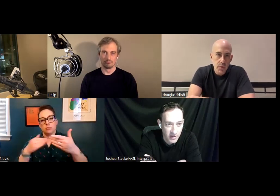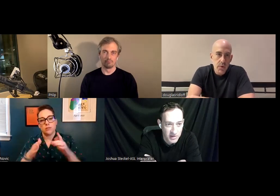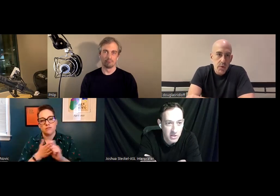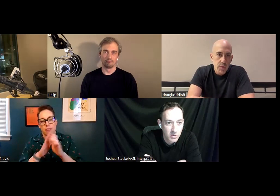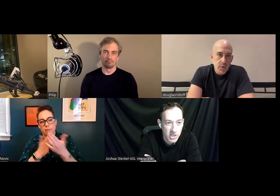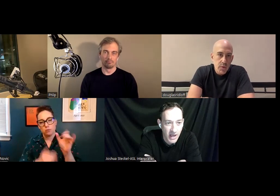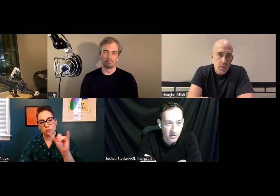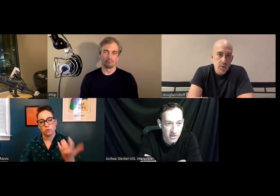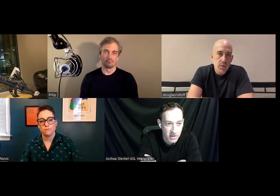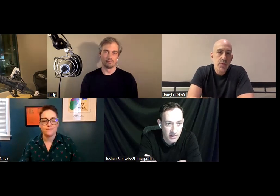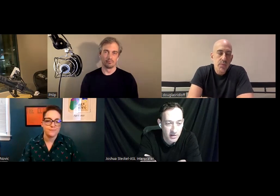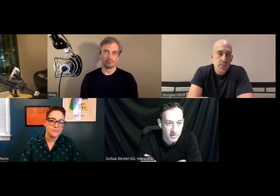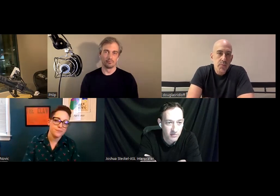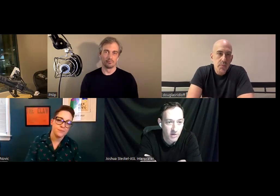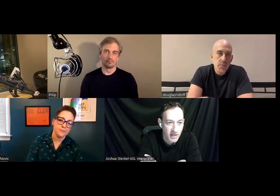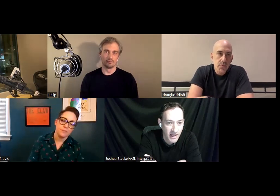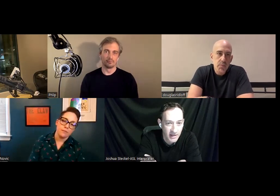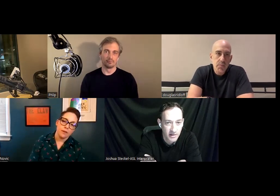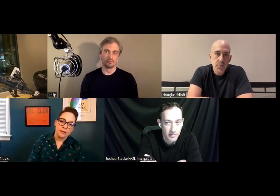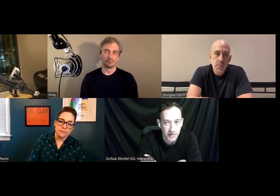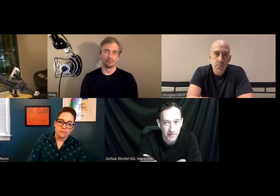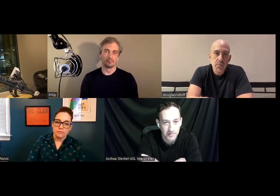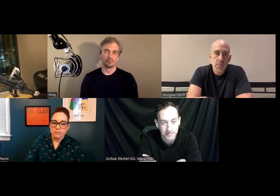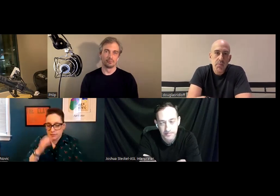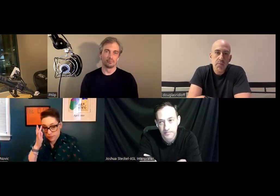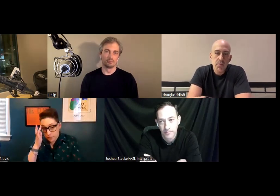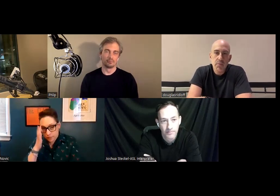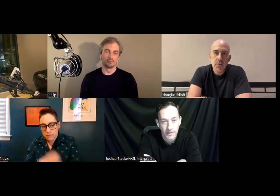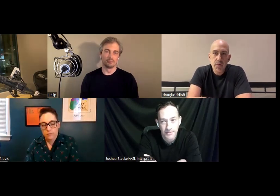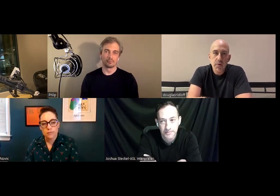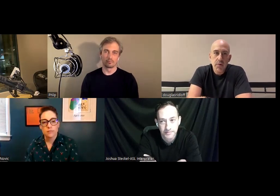experimenting. And there was a huge challenge in the terms of writing that into the book.